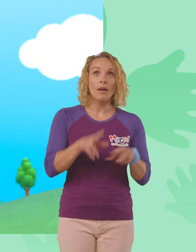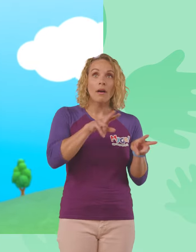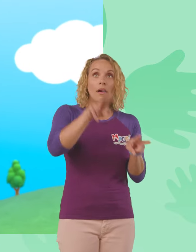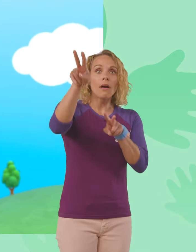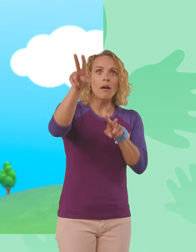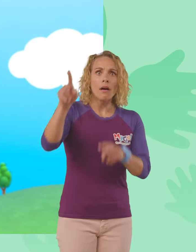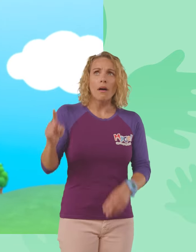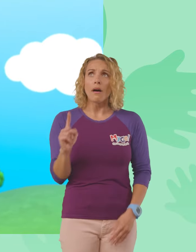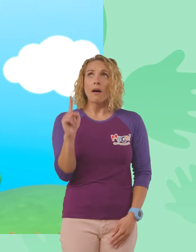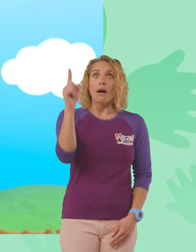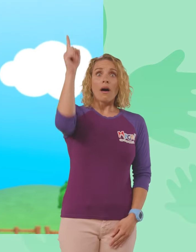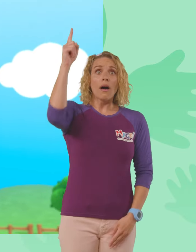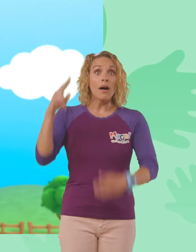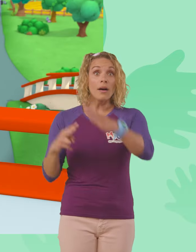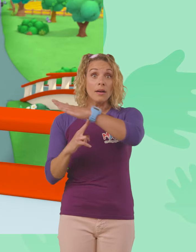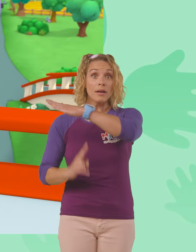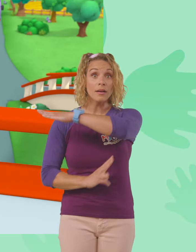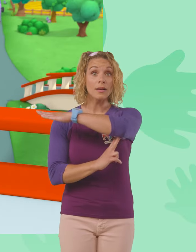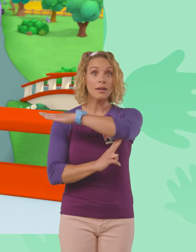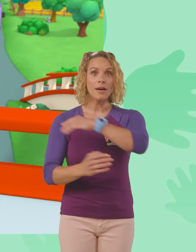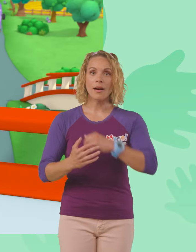Oh, look! A high bridge!